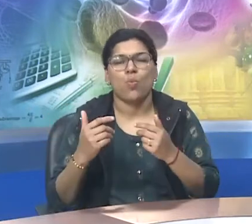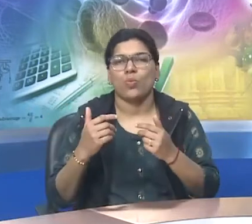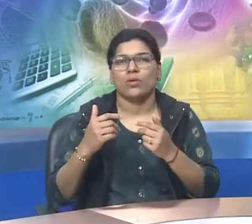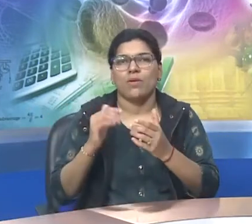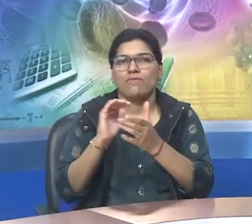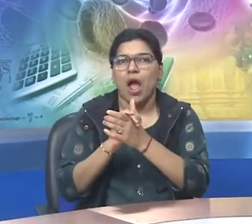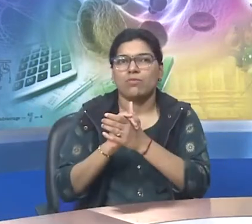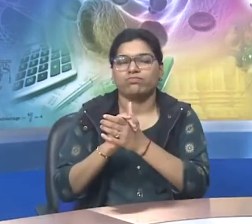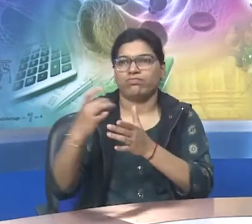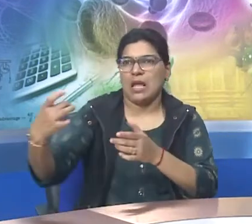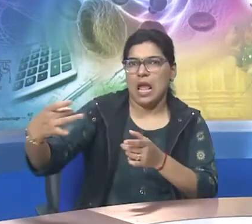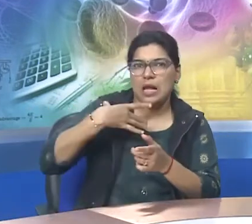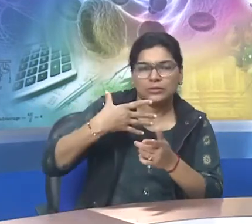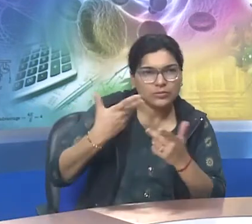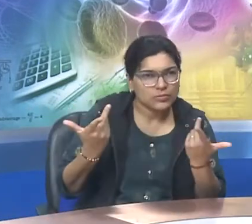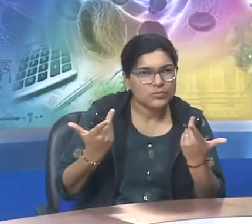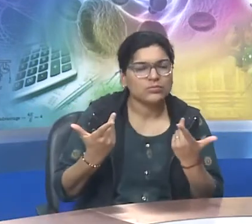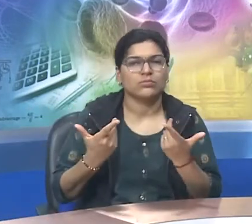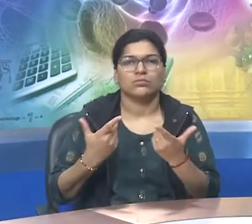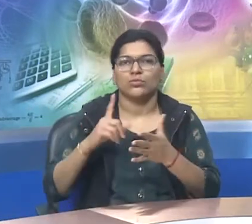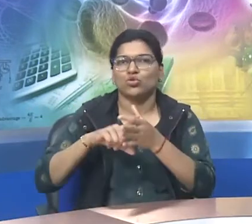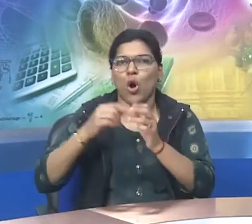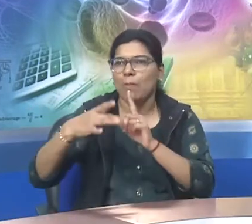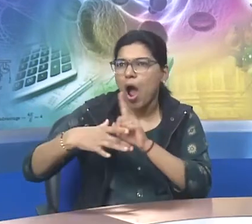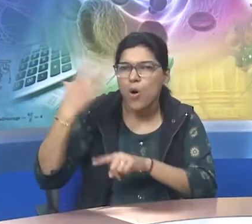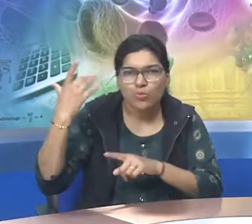negatively about our